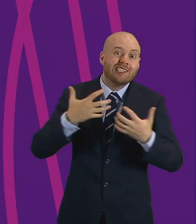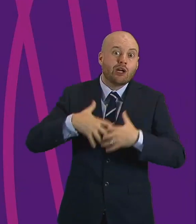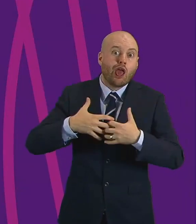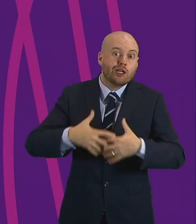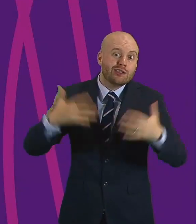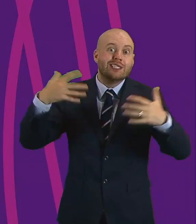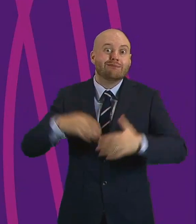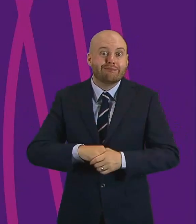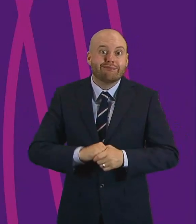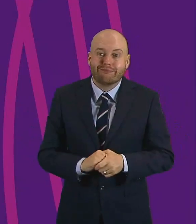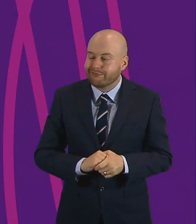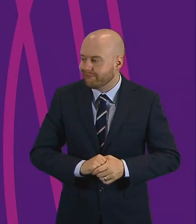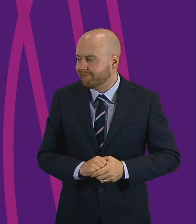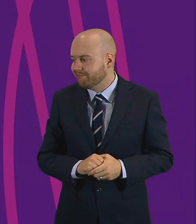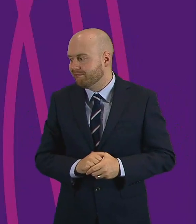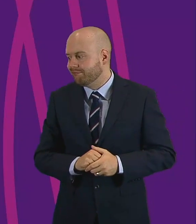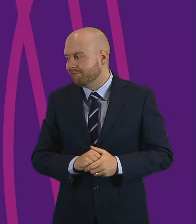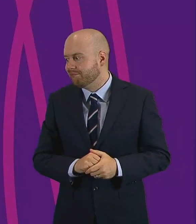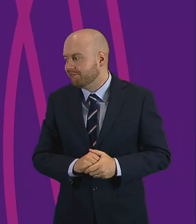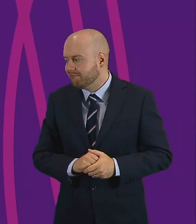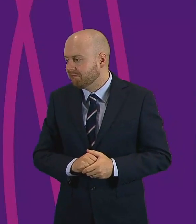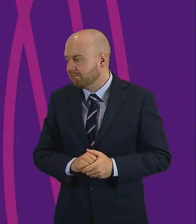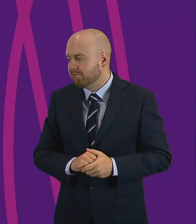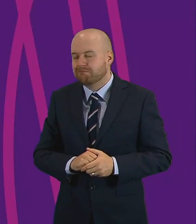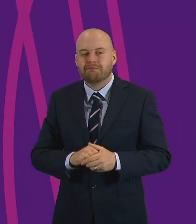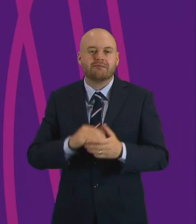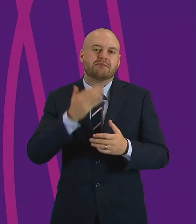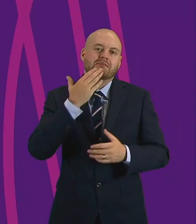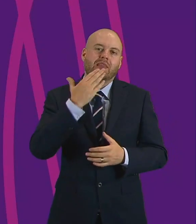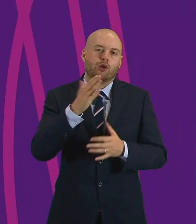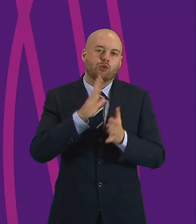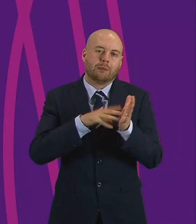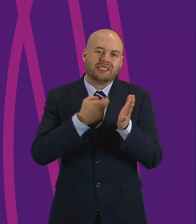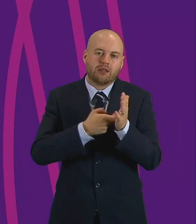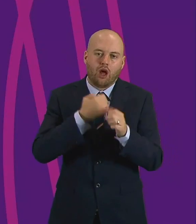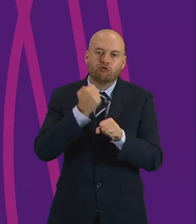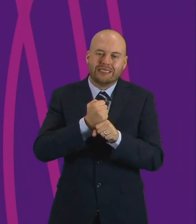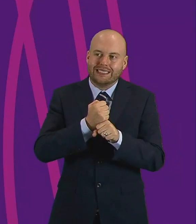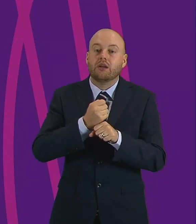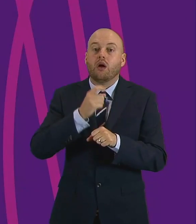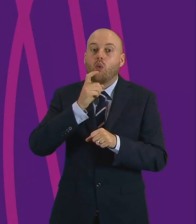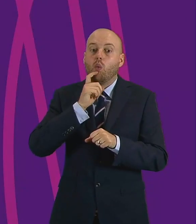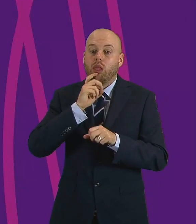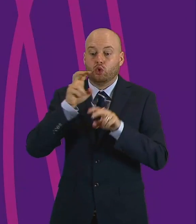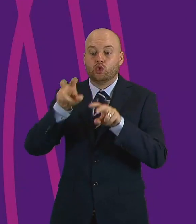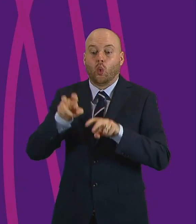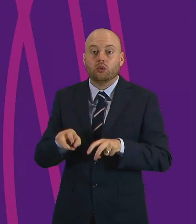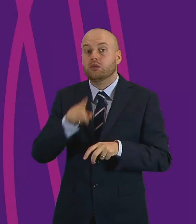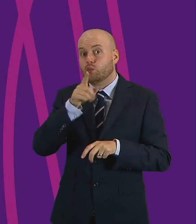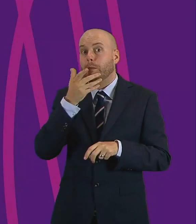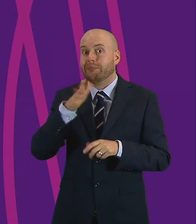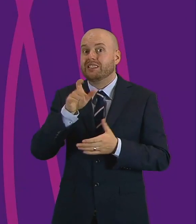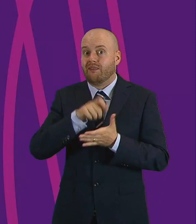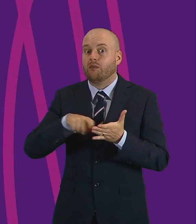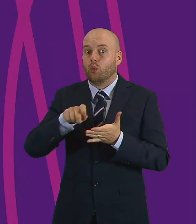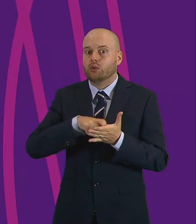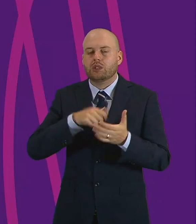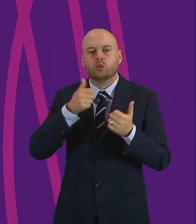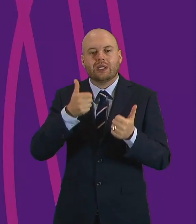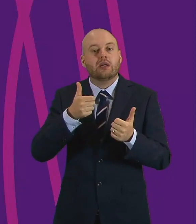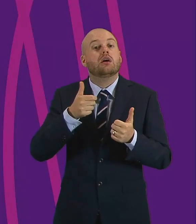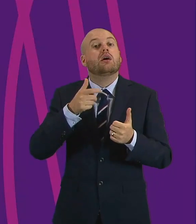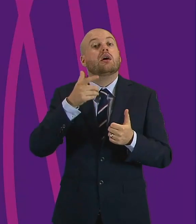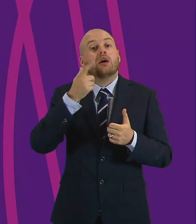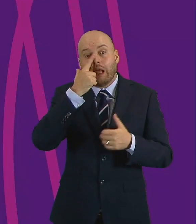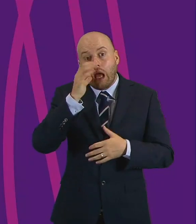place. Right. Thank you, Mr Green. I will we'll be able to check, and if not, it'll be noted on the record that you have voted. In this case, can I confirm that